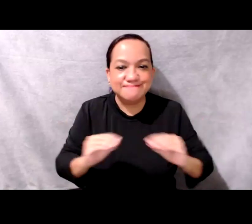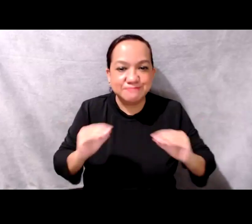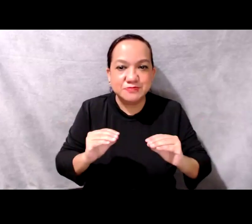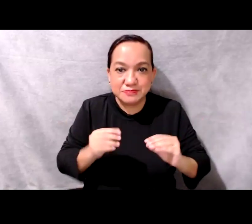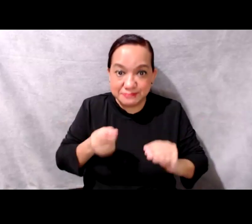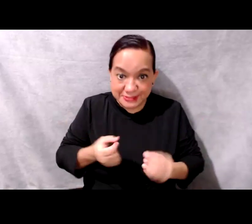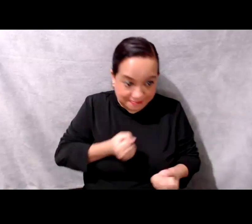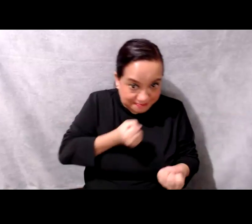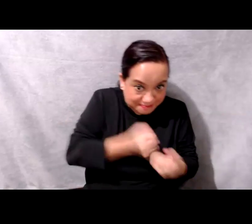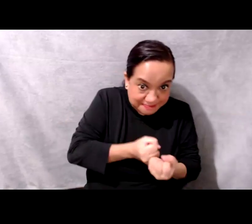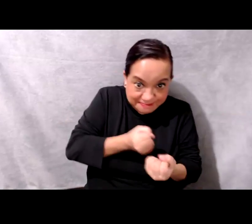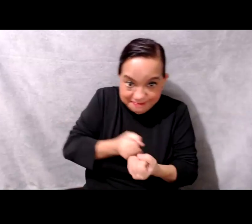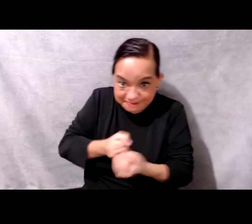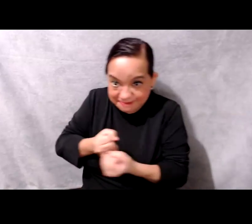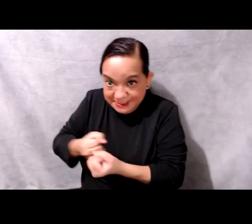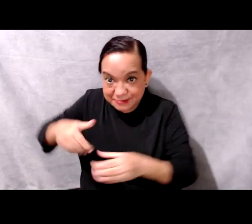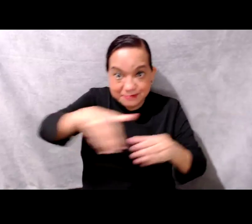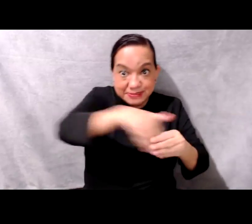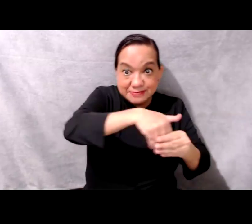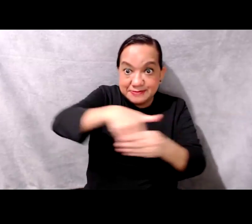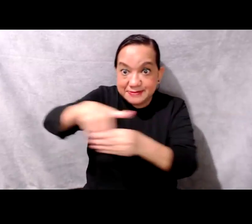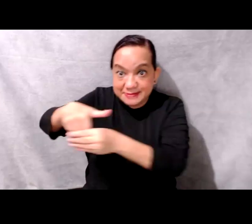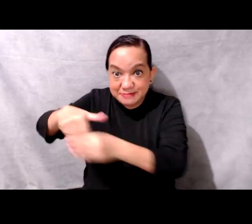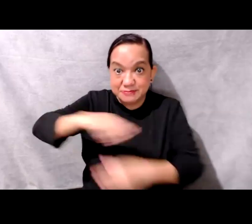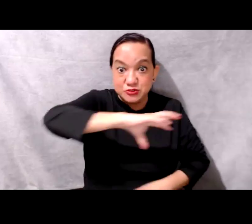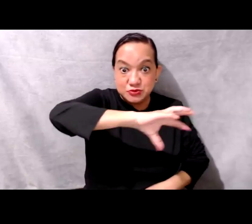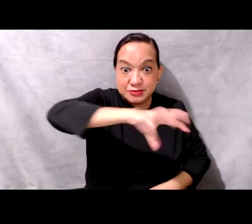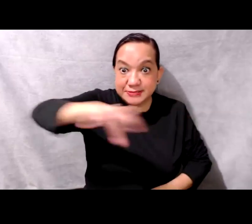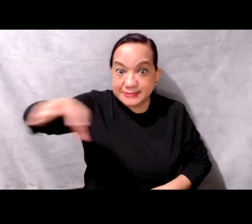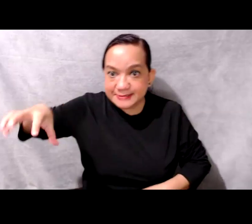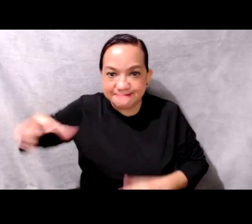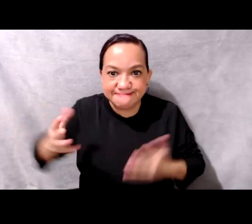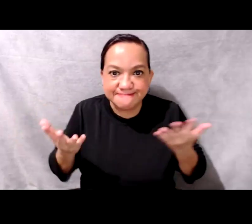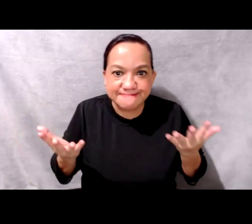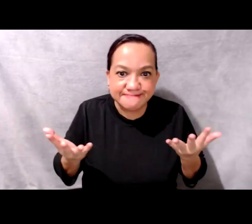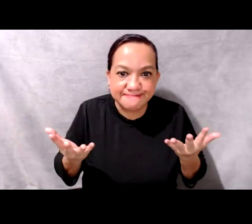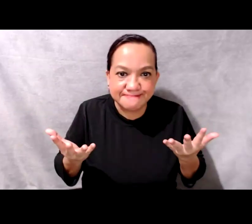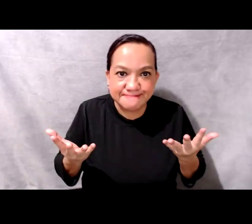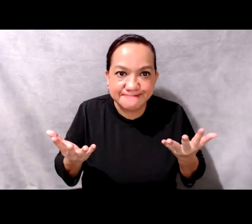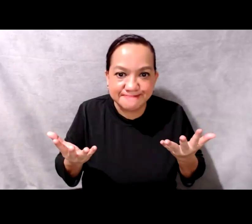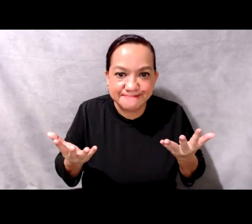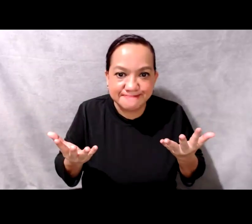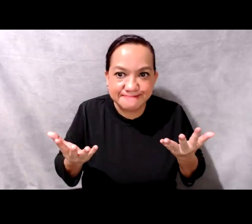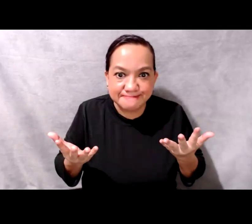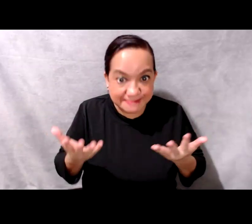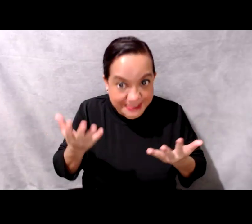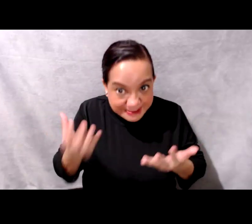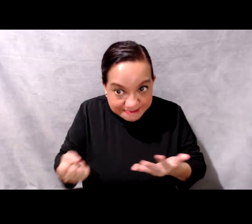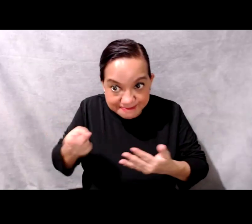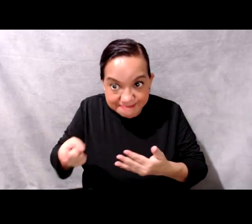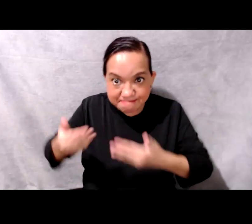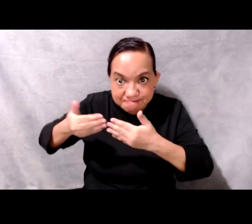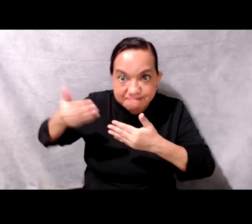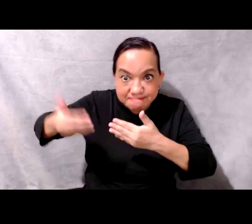a scoping consultations and like Prabin mentioned about that, giving